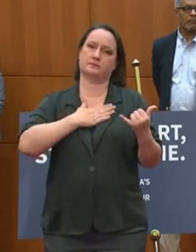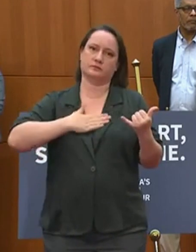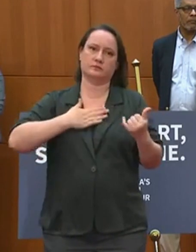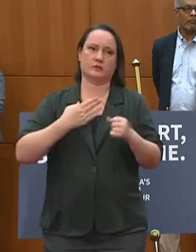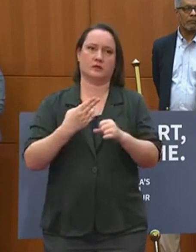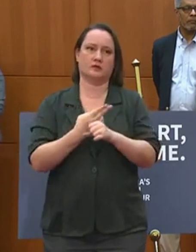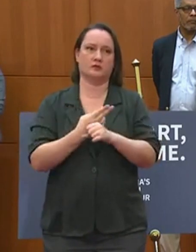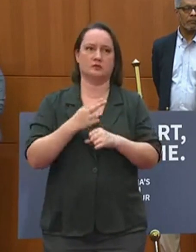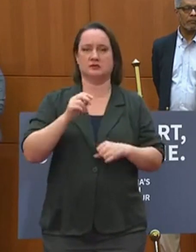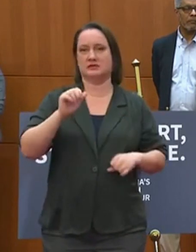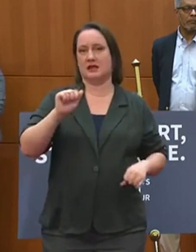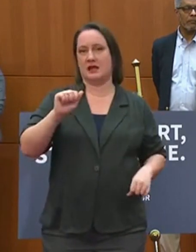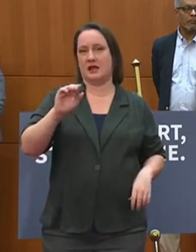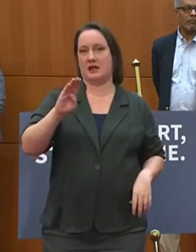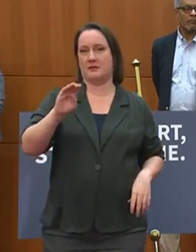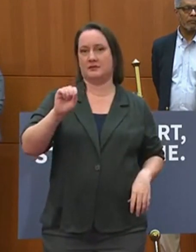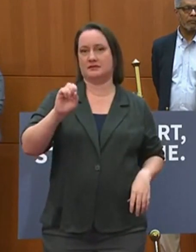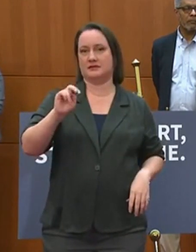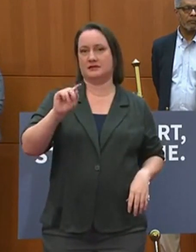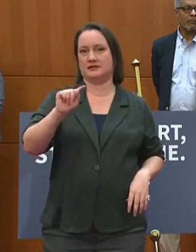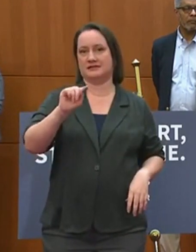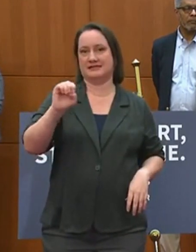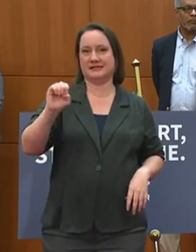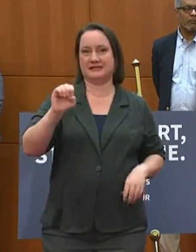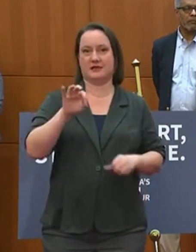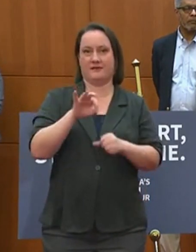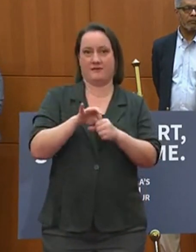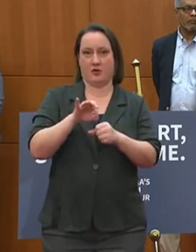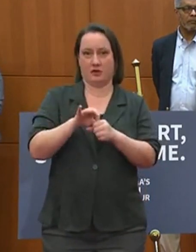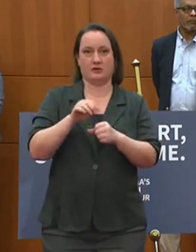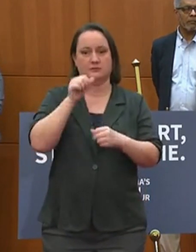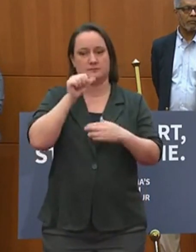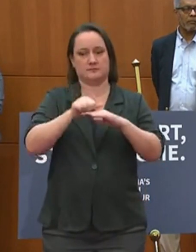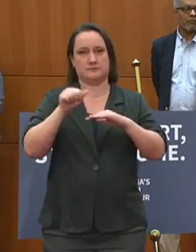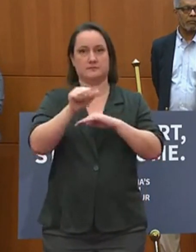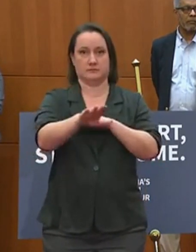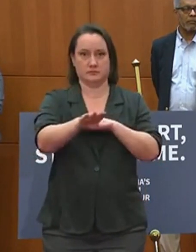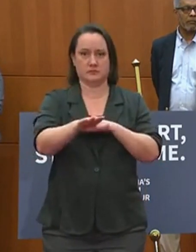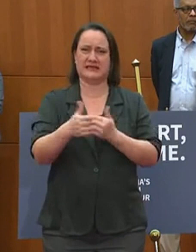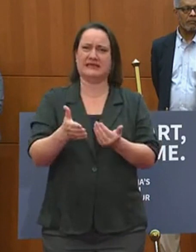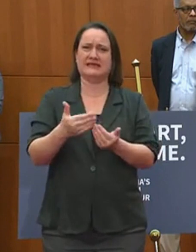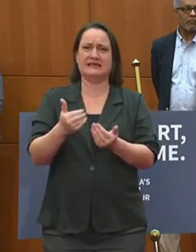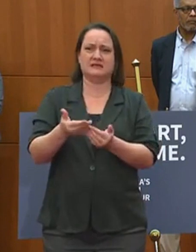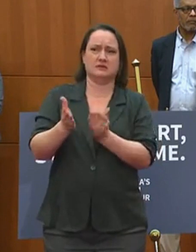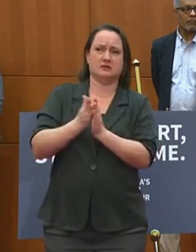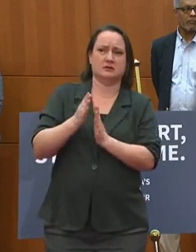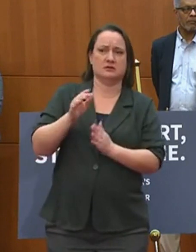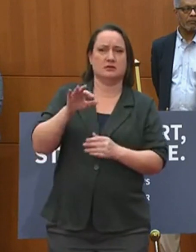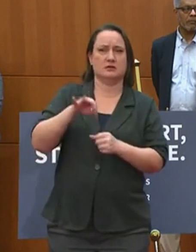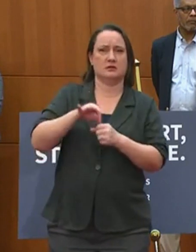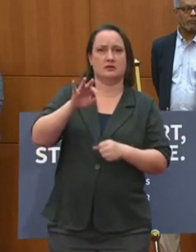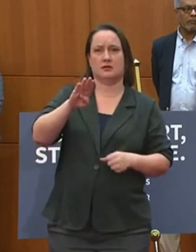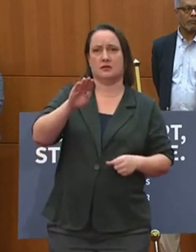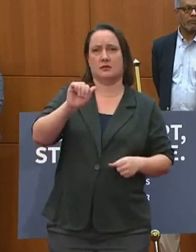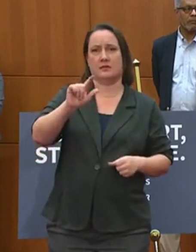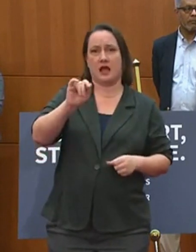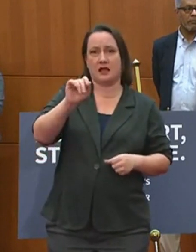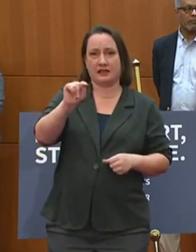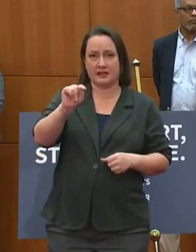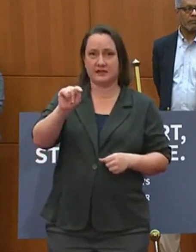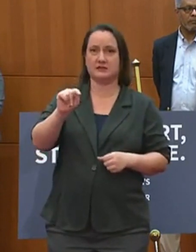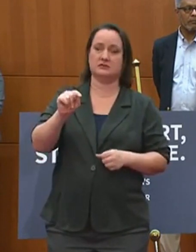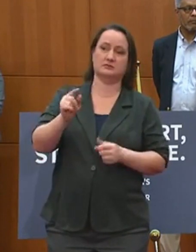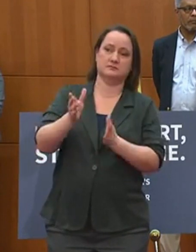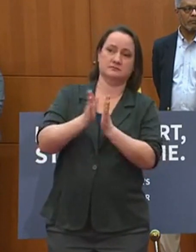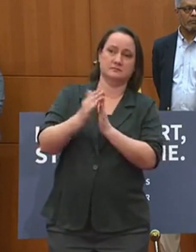use absentee voting to vote by mail. It is easy to request a ballot by mail and return it by